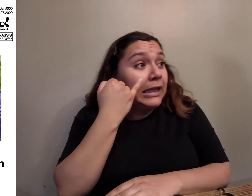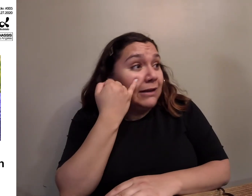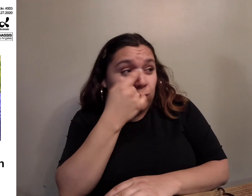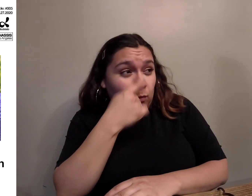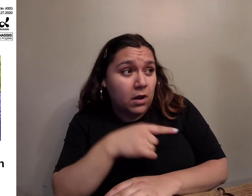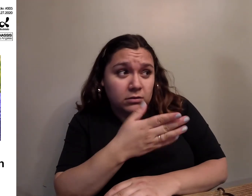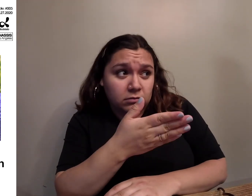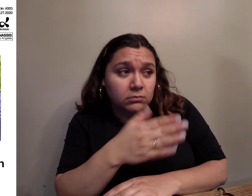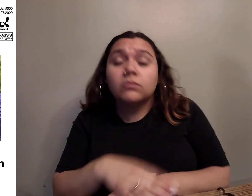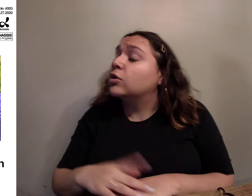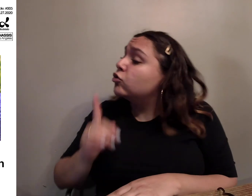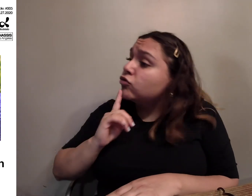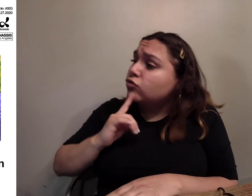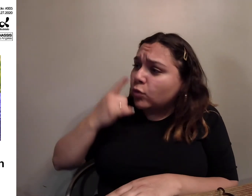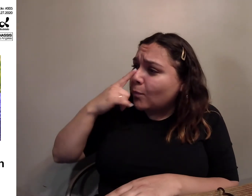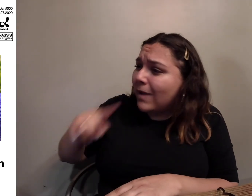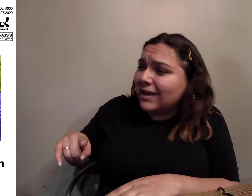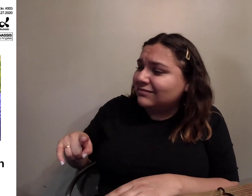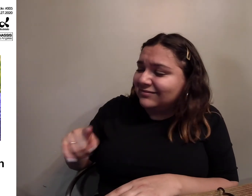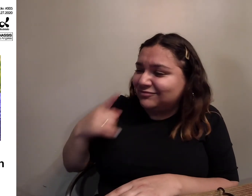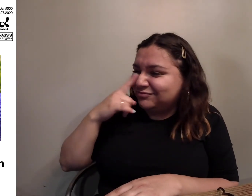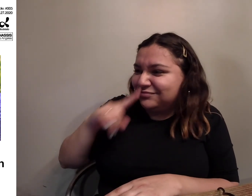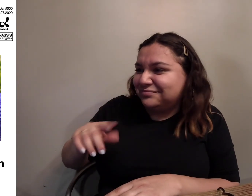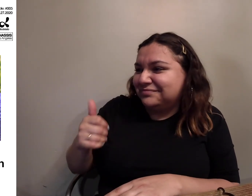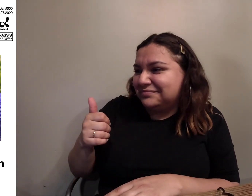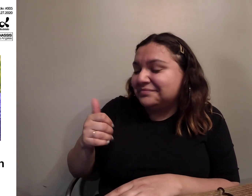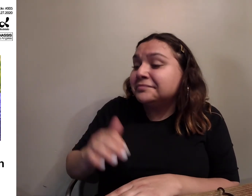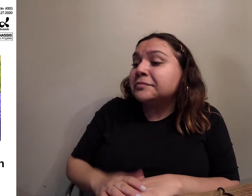So, yeah, I don't mind at all.